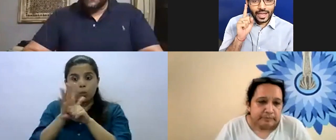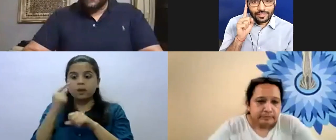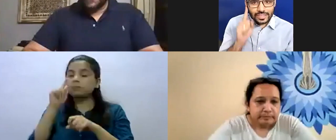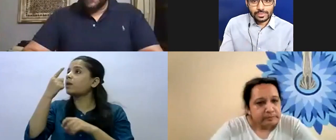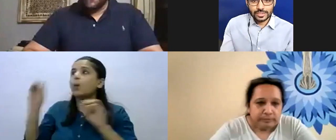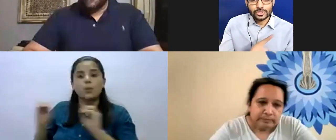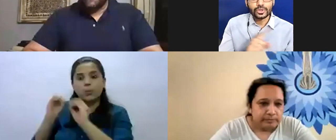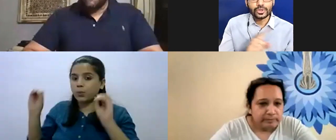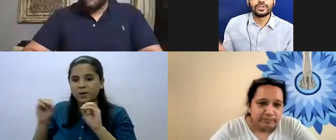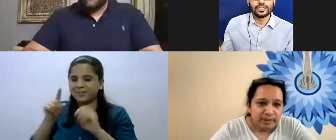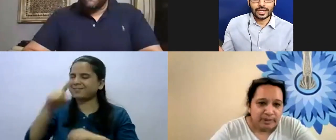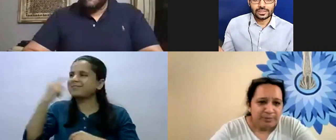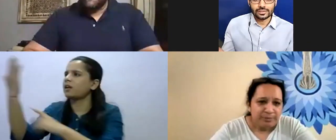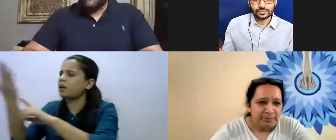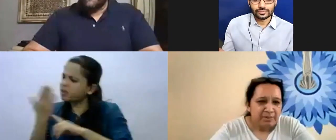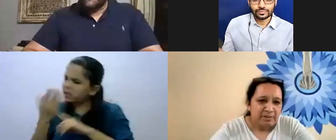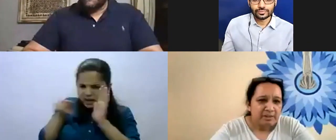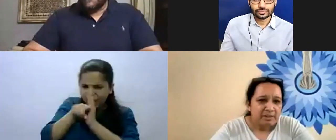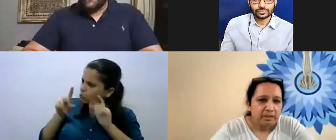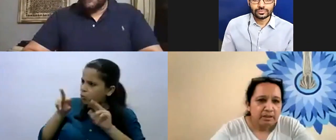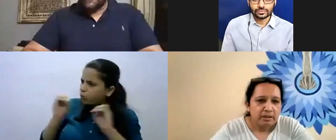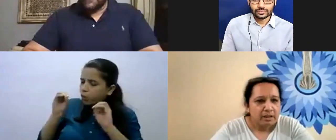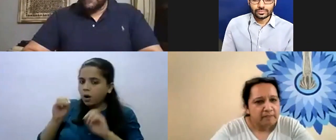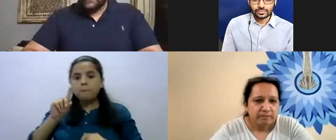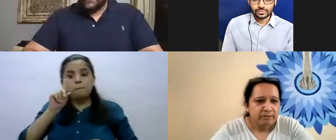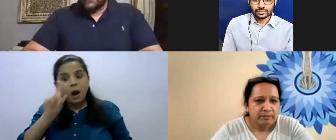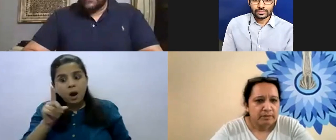but you are having symptoms, you cannot take the vaccine.